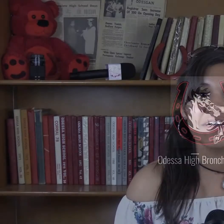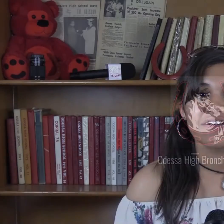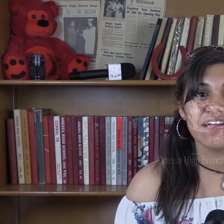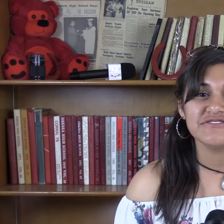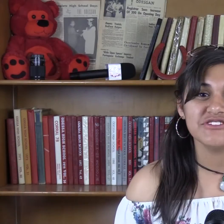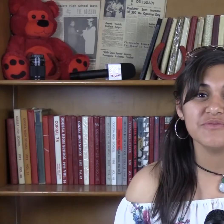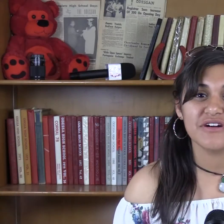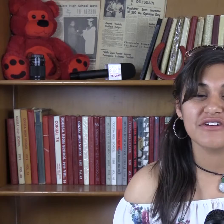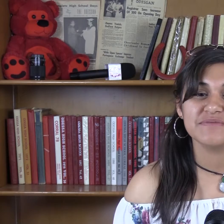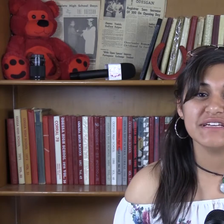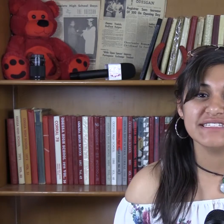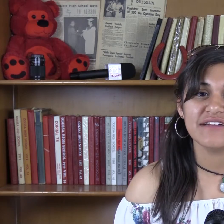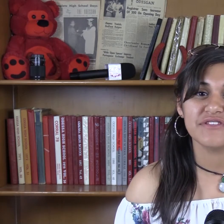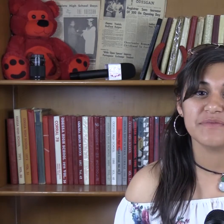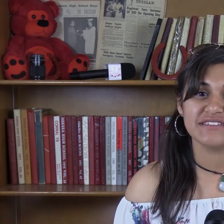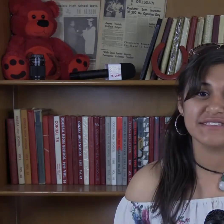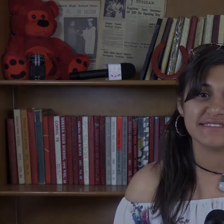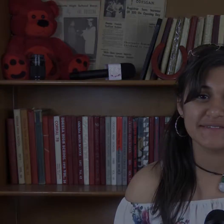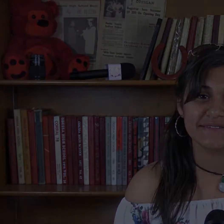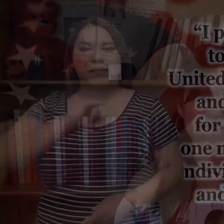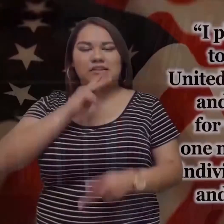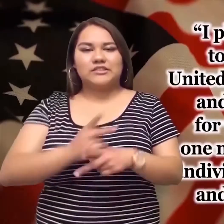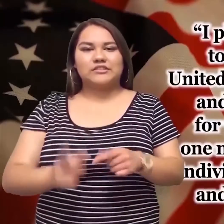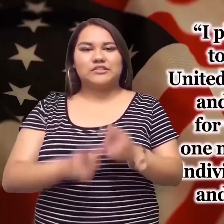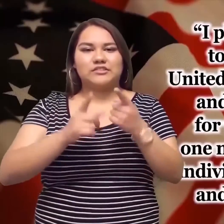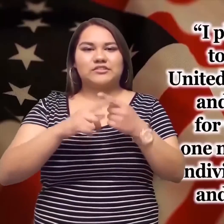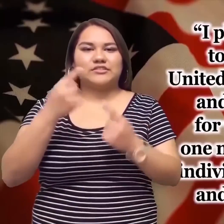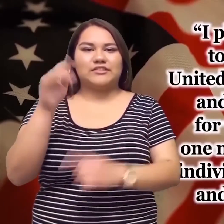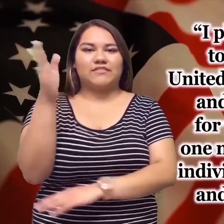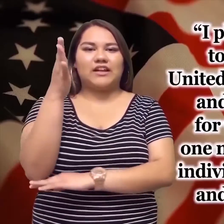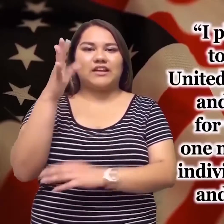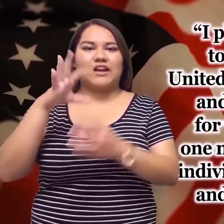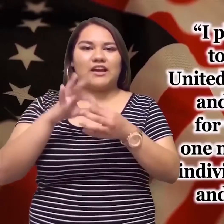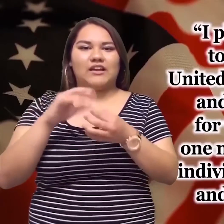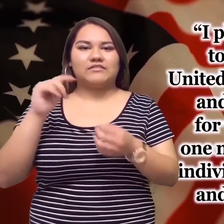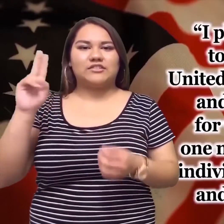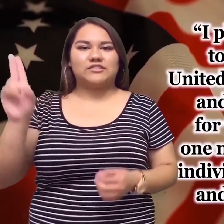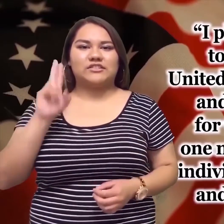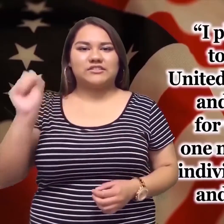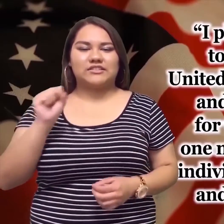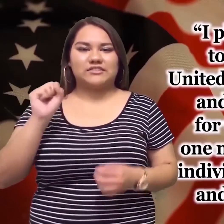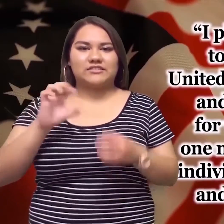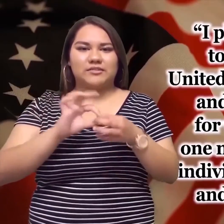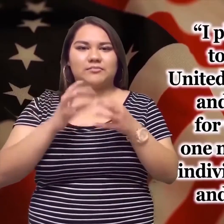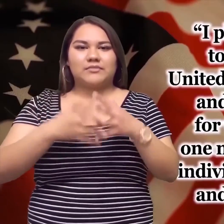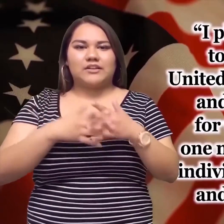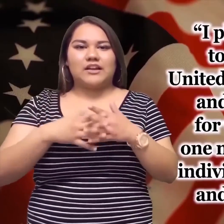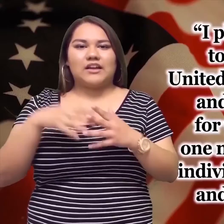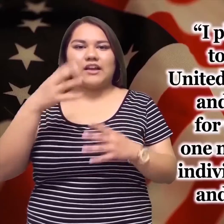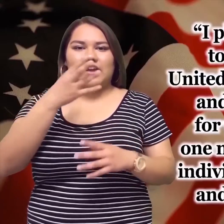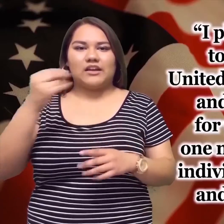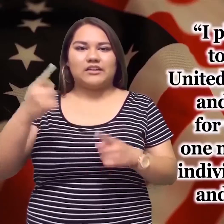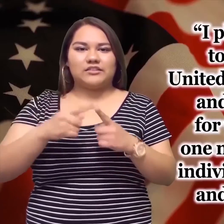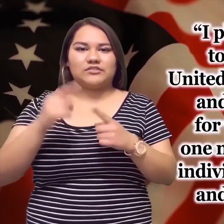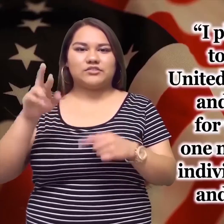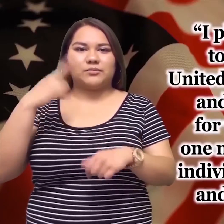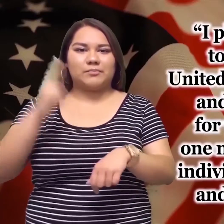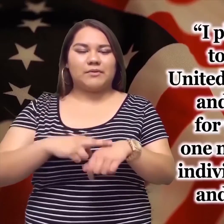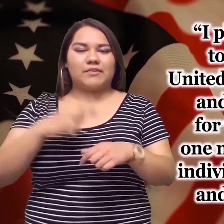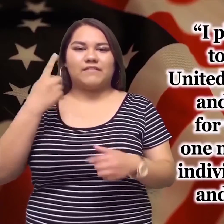Good afternoon, Broncos. Please stand for the pledges. I pledge allegiance to the flag of the United States of America and to the republic